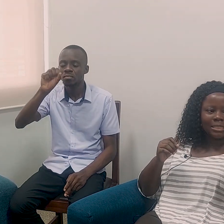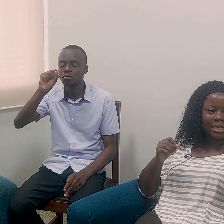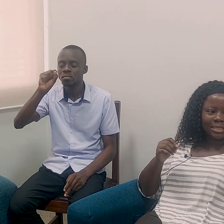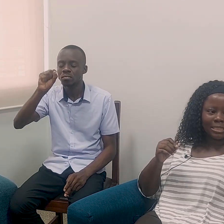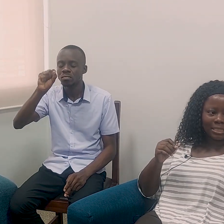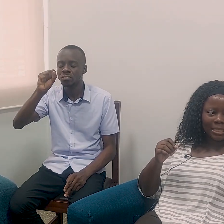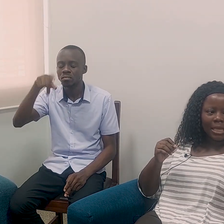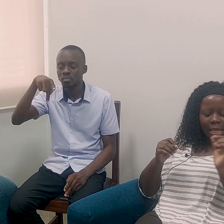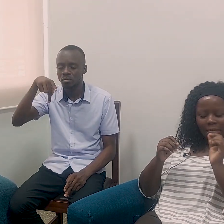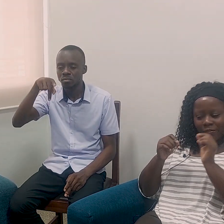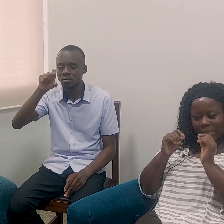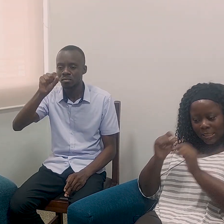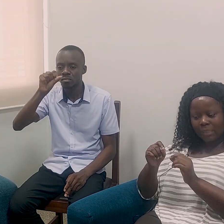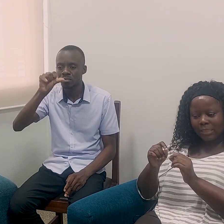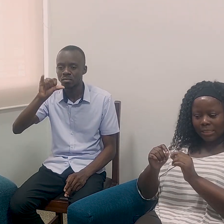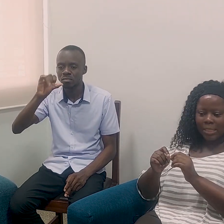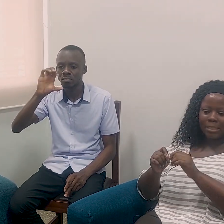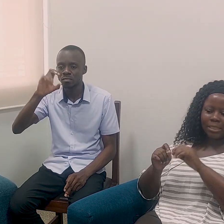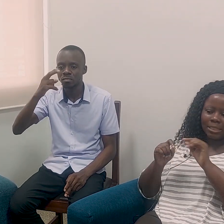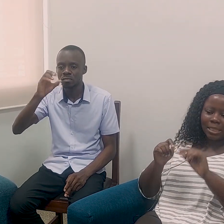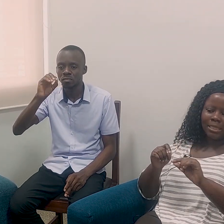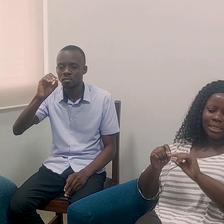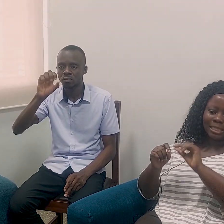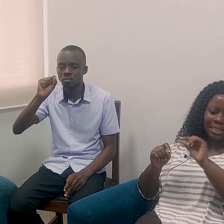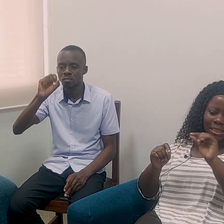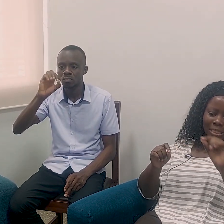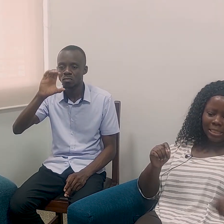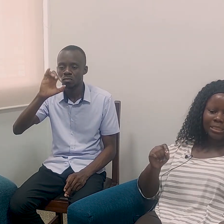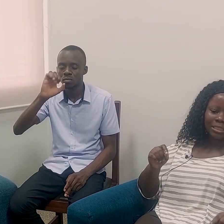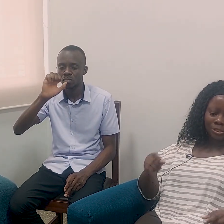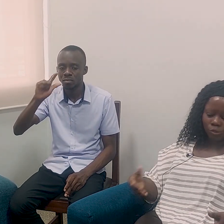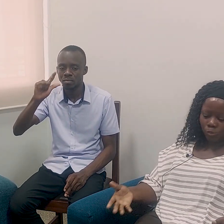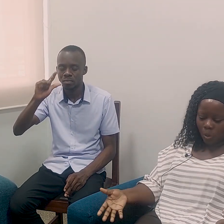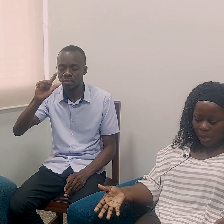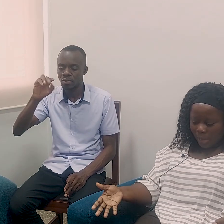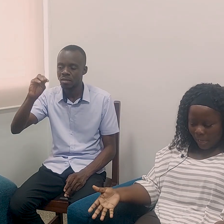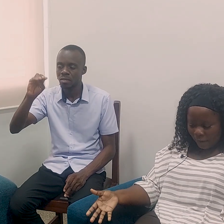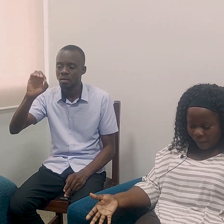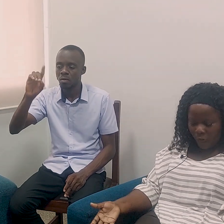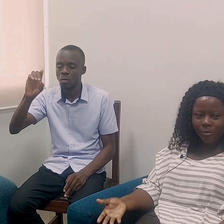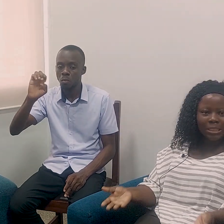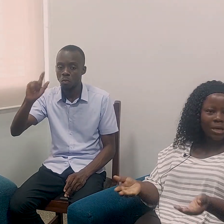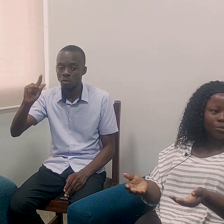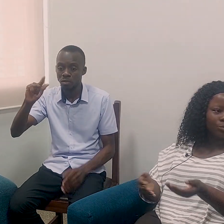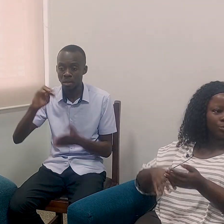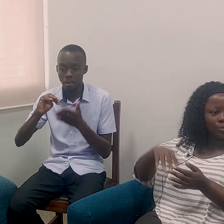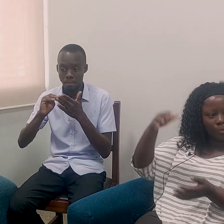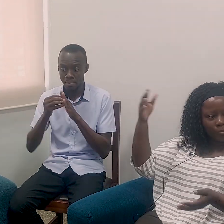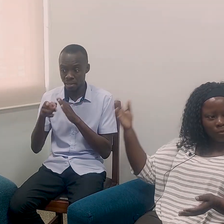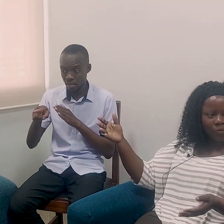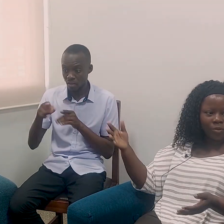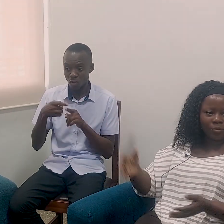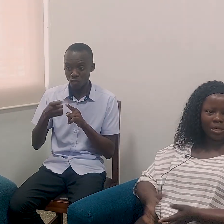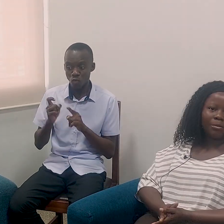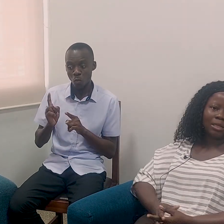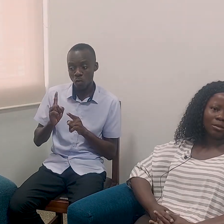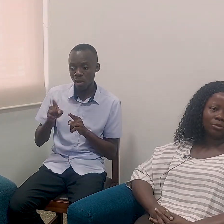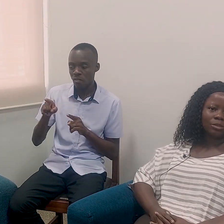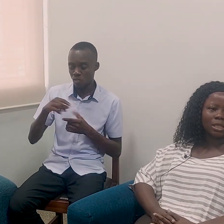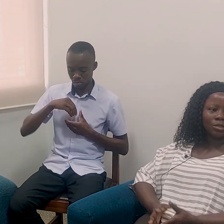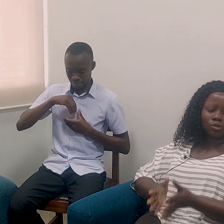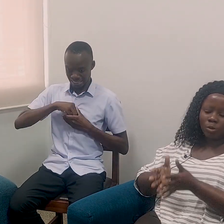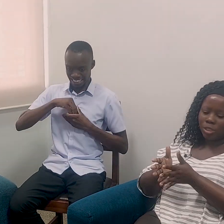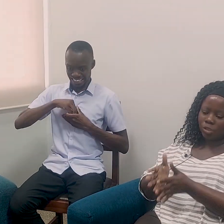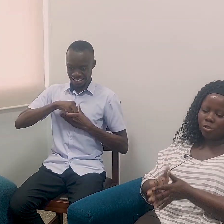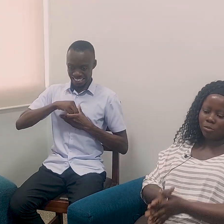it's genetic. And if it is genetic, then it leans into from childhood before you become an